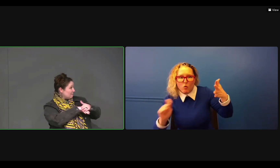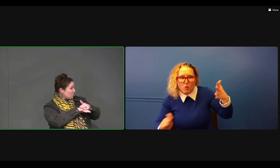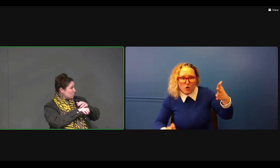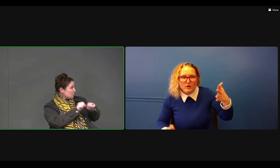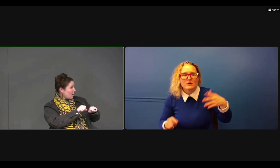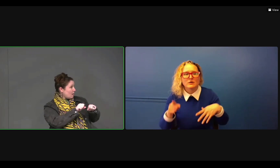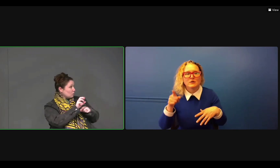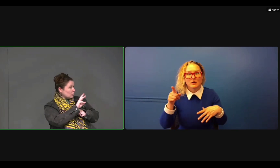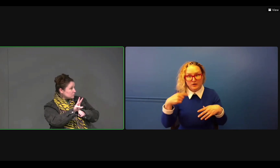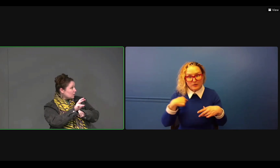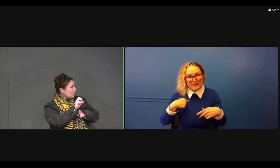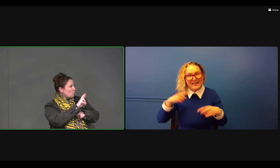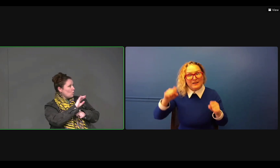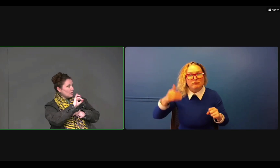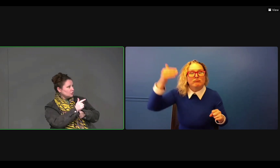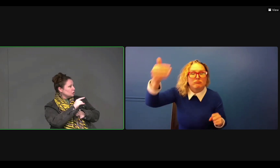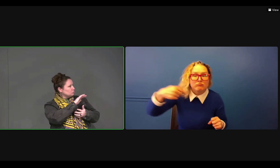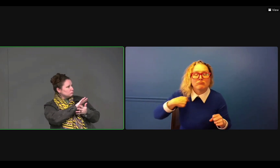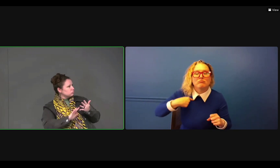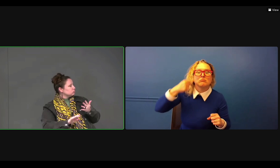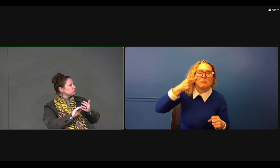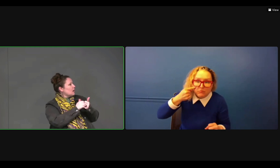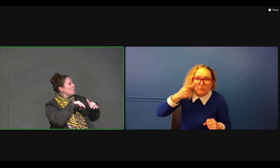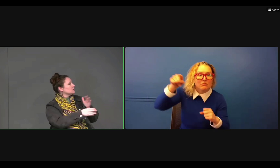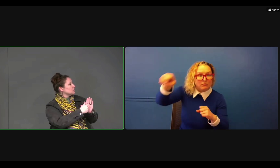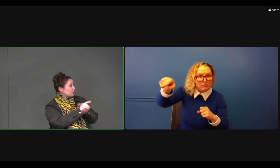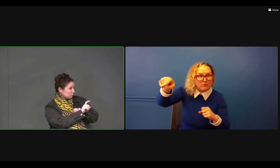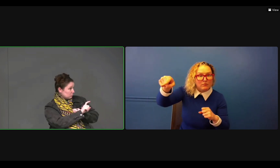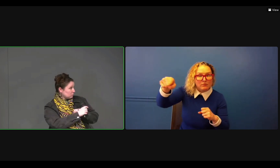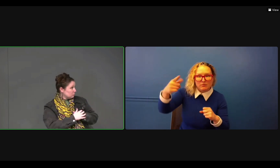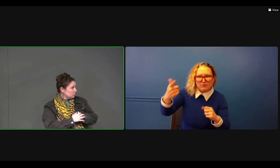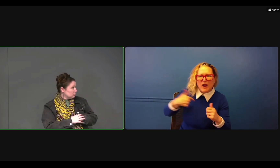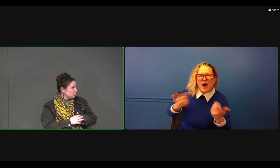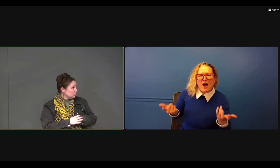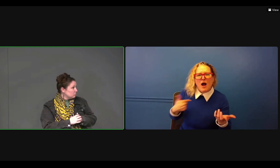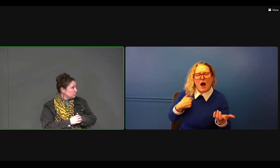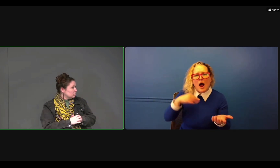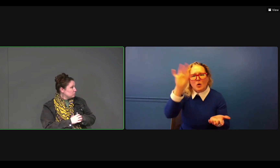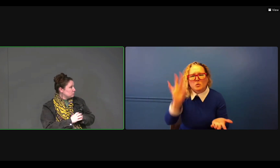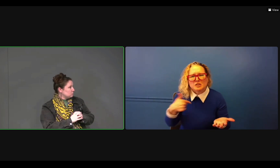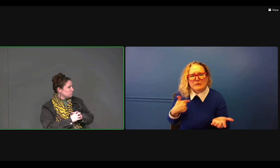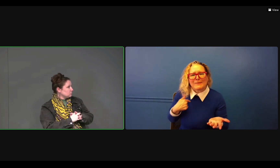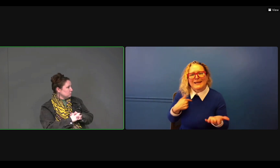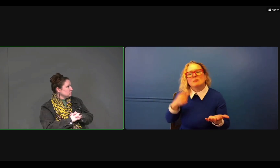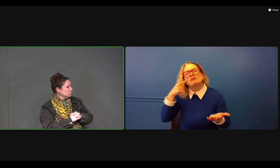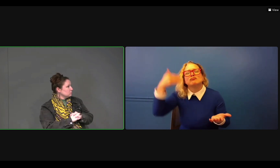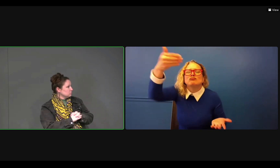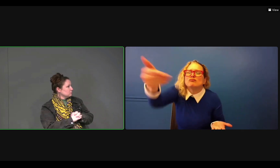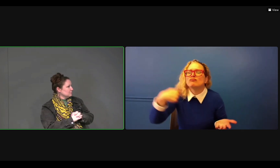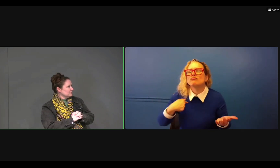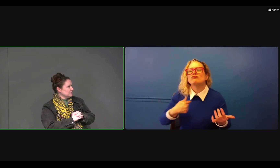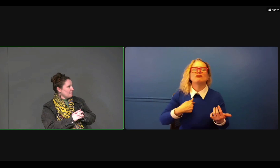letters, the elements, and then the drawings. Are those videos in particular available somewhere that we can access them, like a